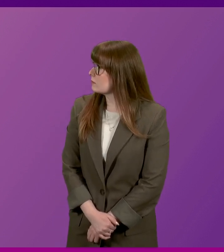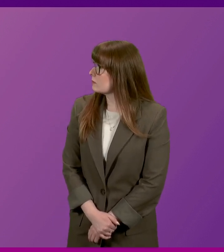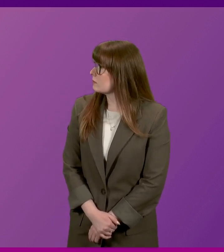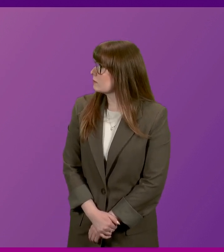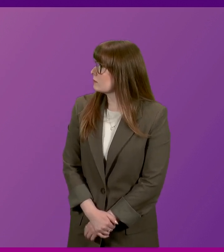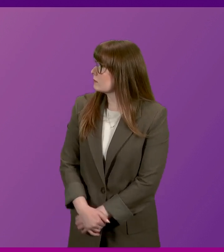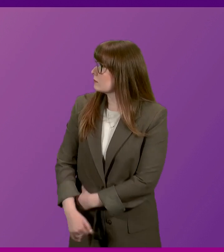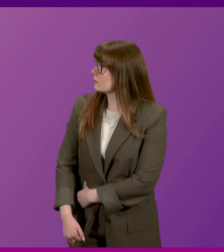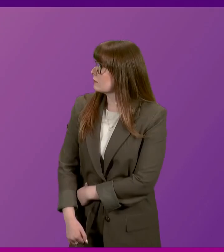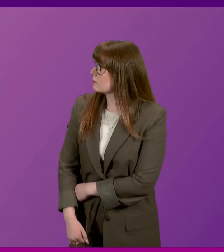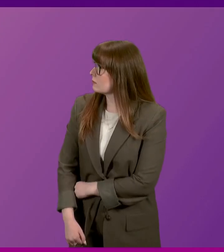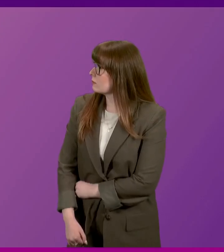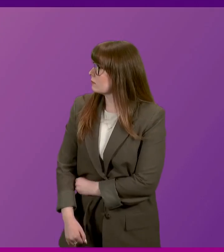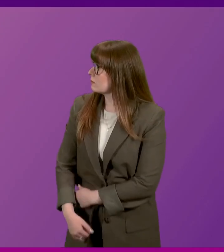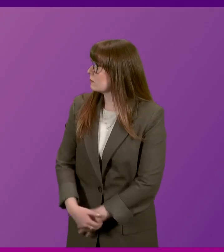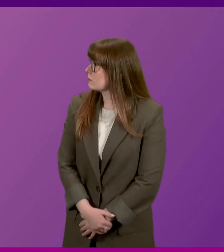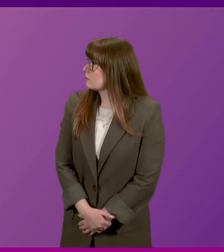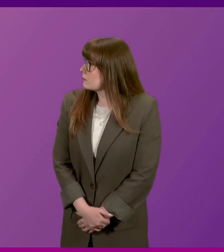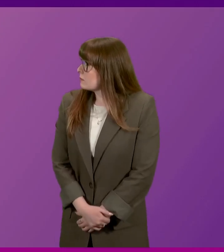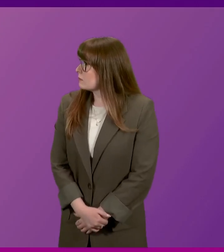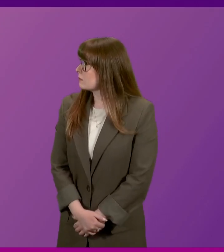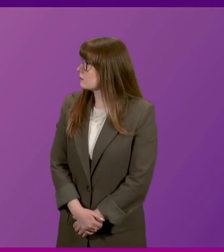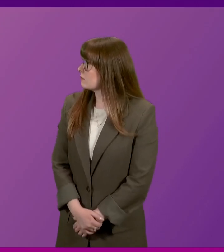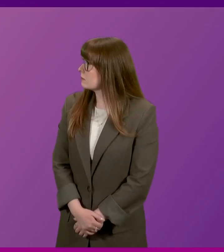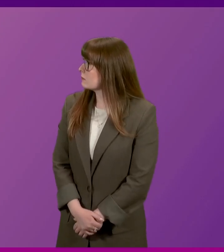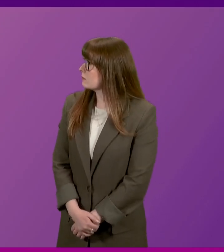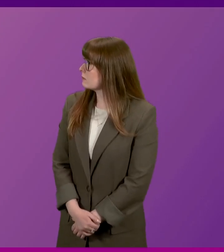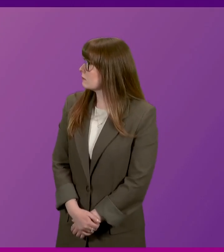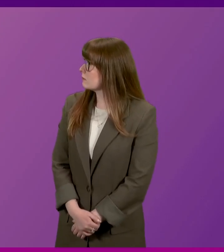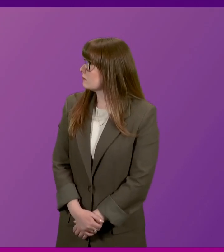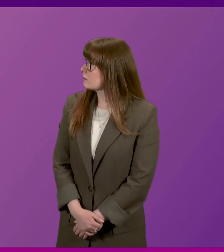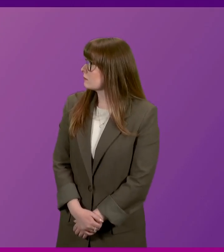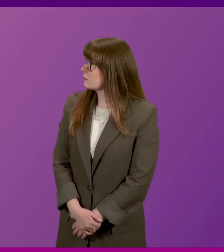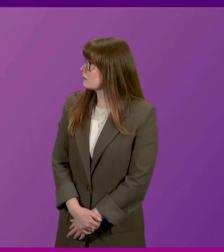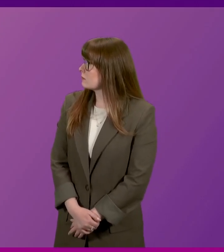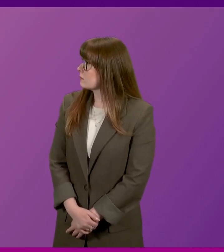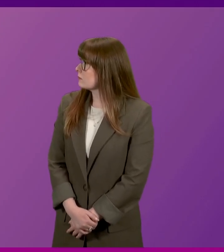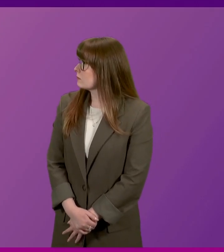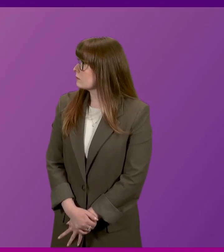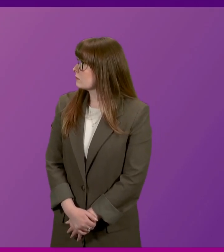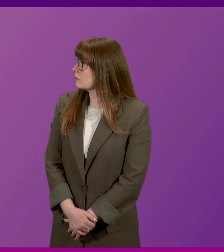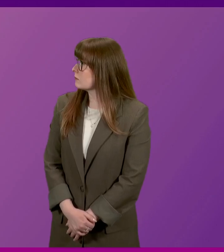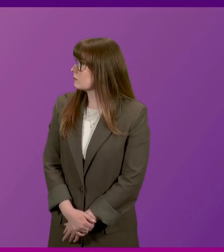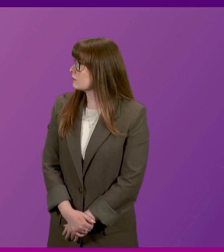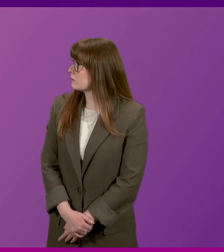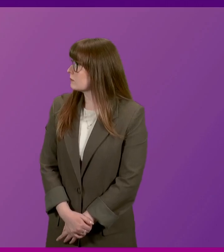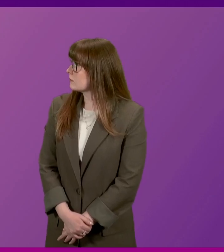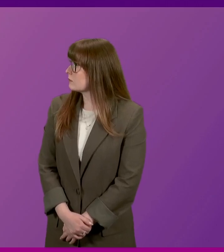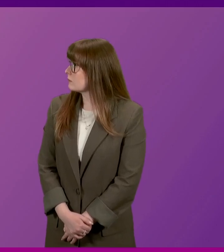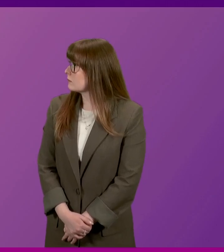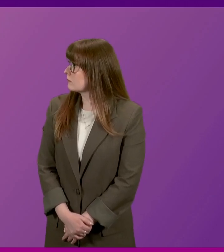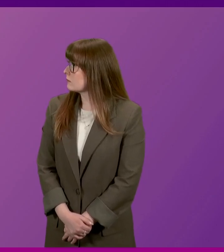didn't know that it was labelled as domestic abuse, for example. So we had to share our experiences, and all